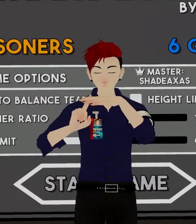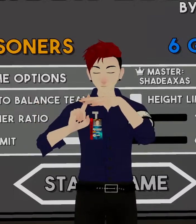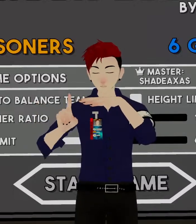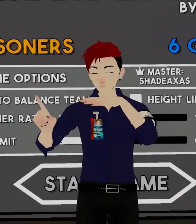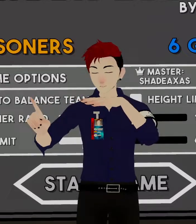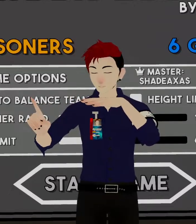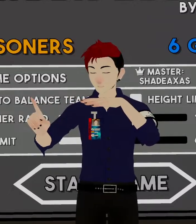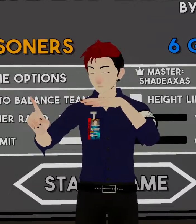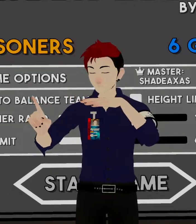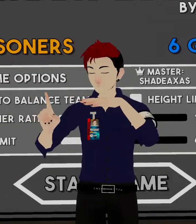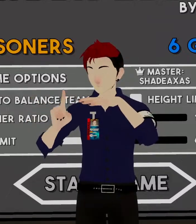So escape.